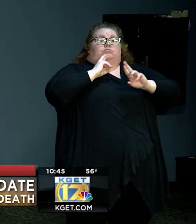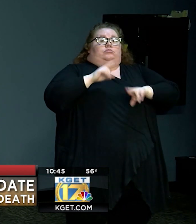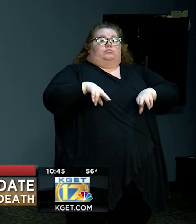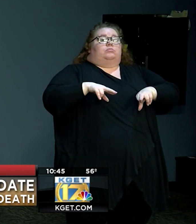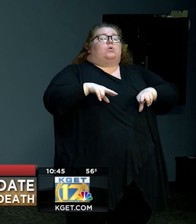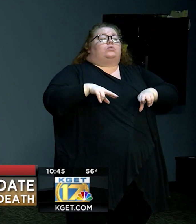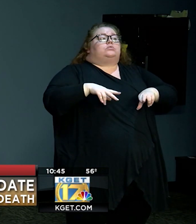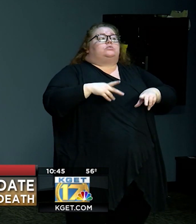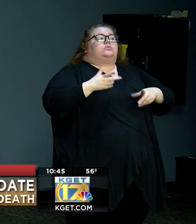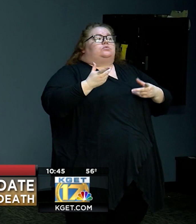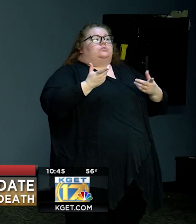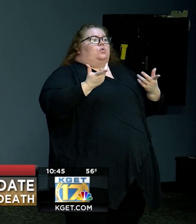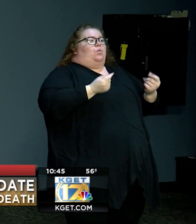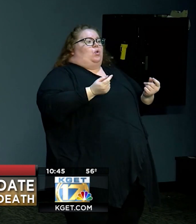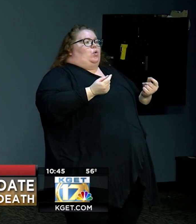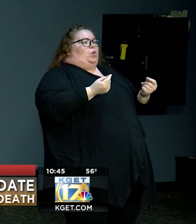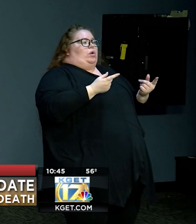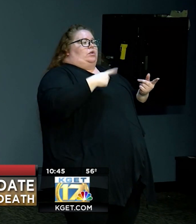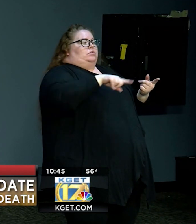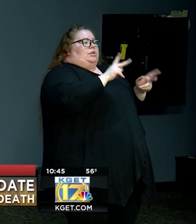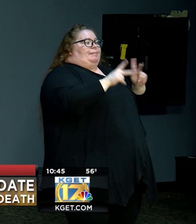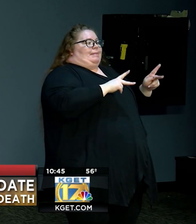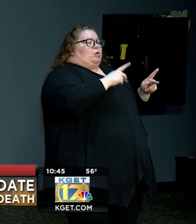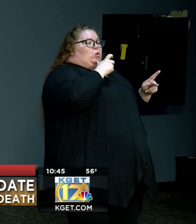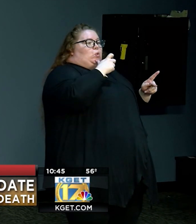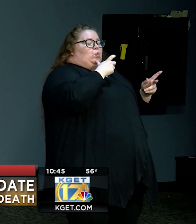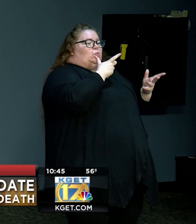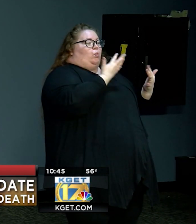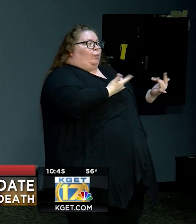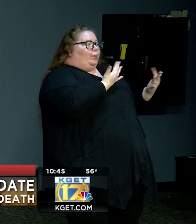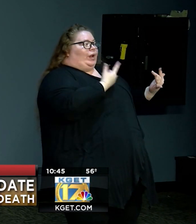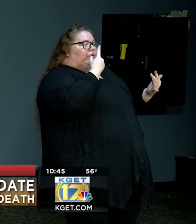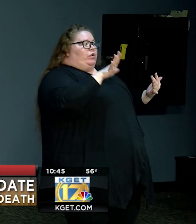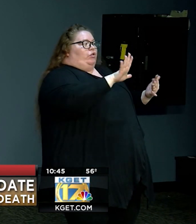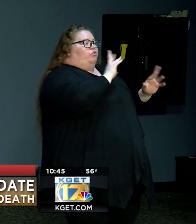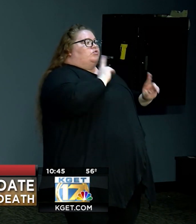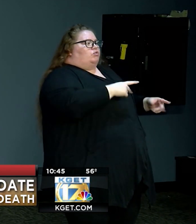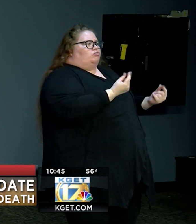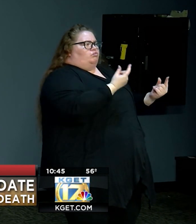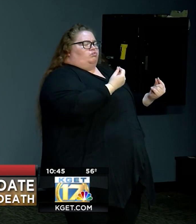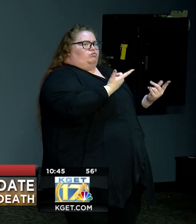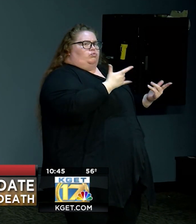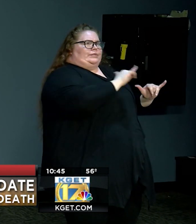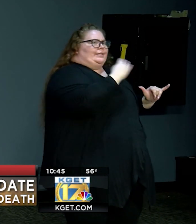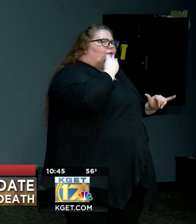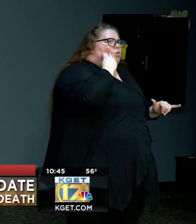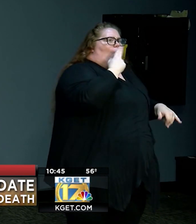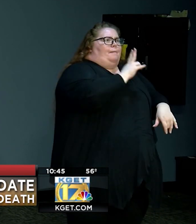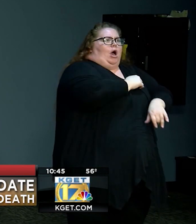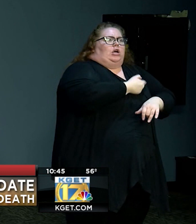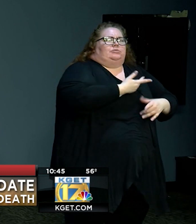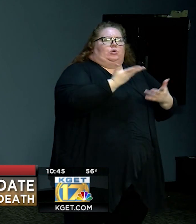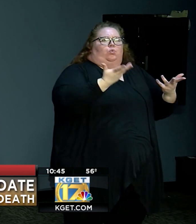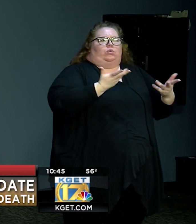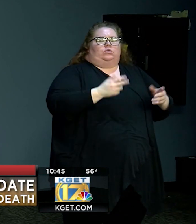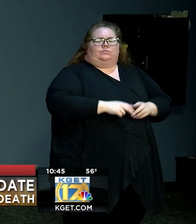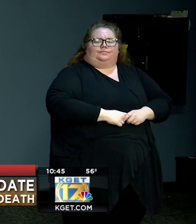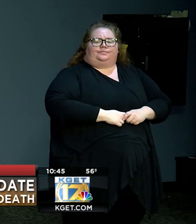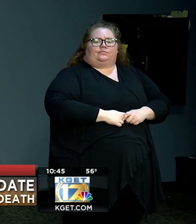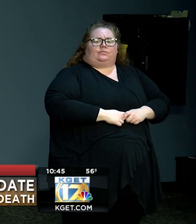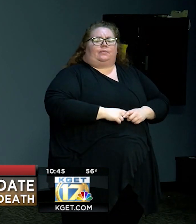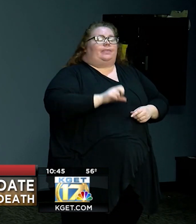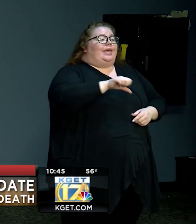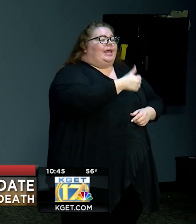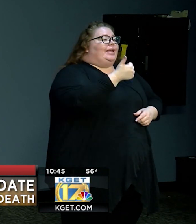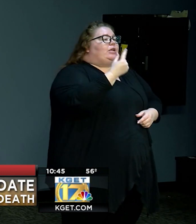the severity of their illness, or are they asked to stay at home during the pending part of the testing process? So any suspect case that is then obviously being